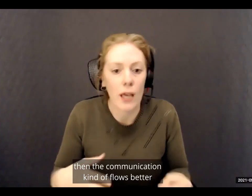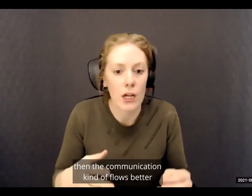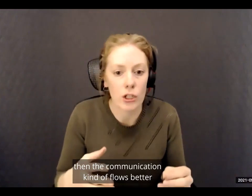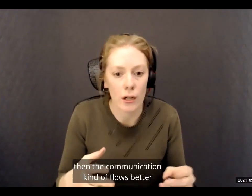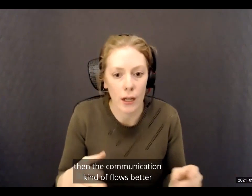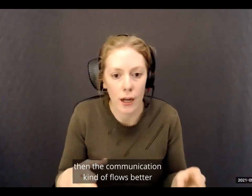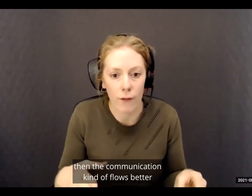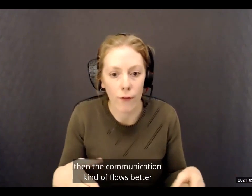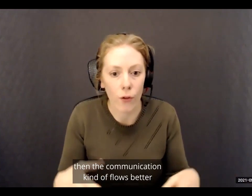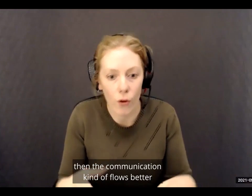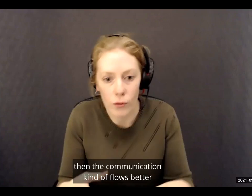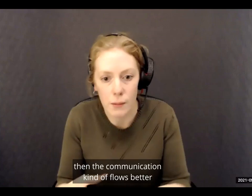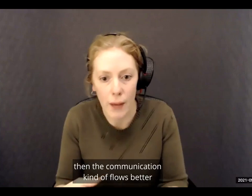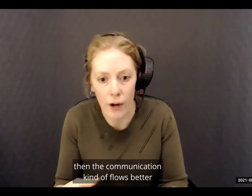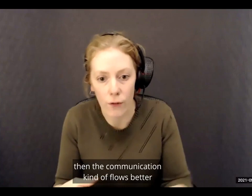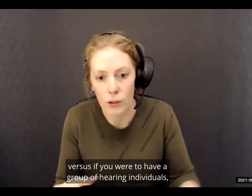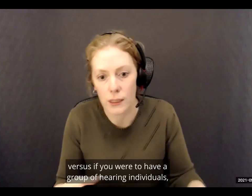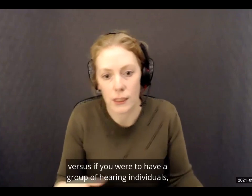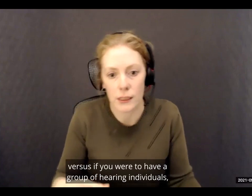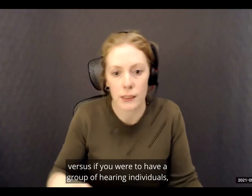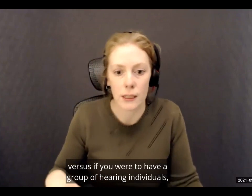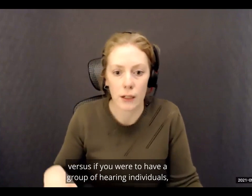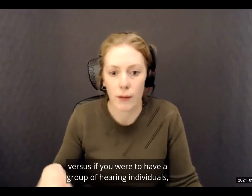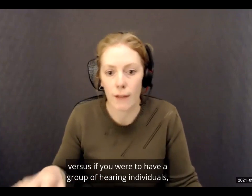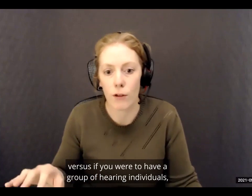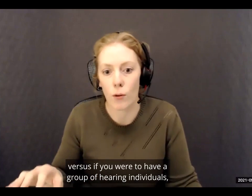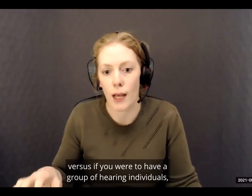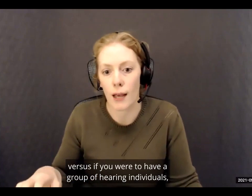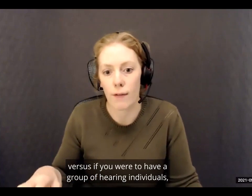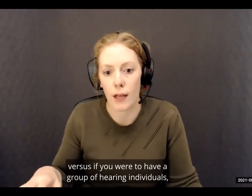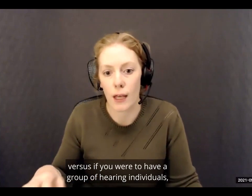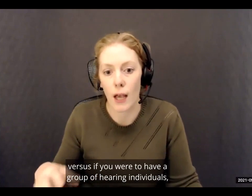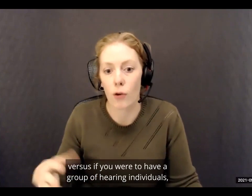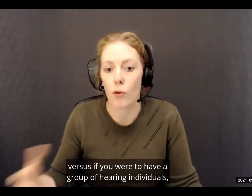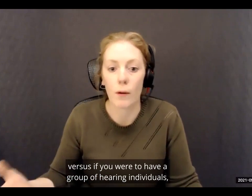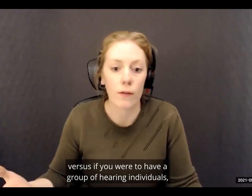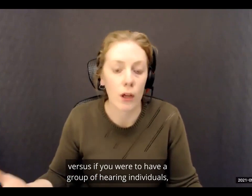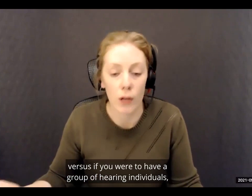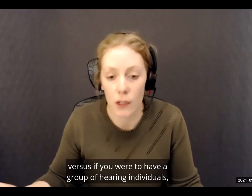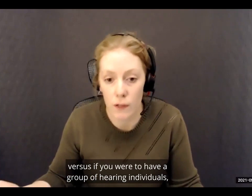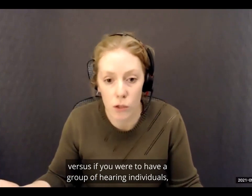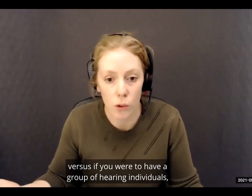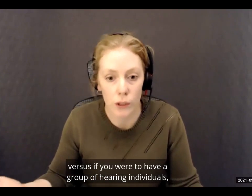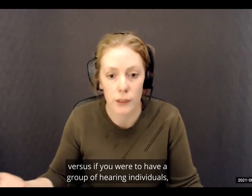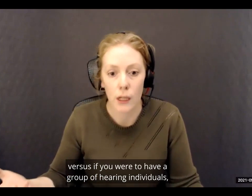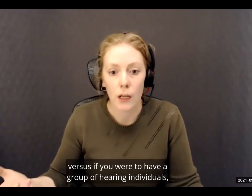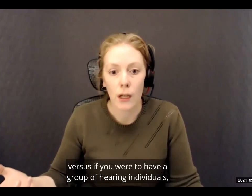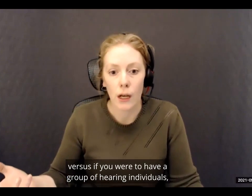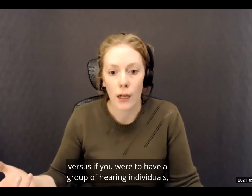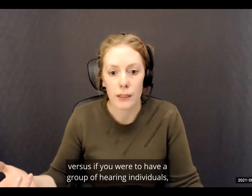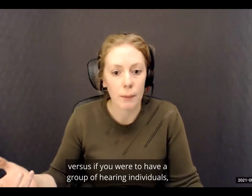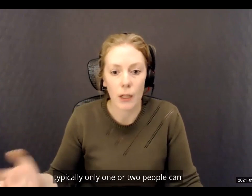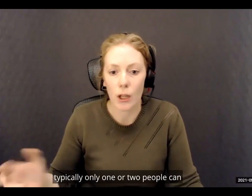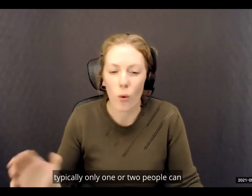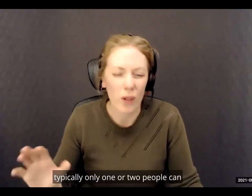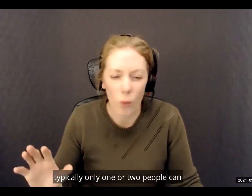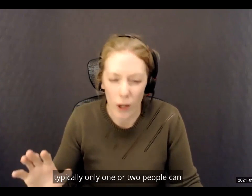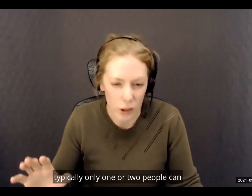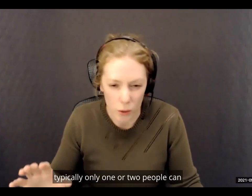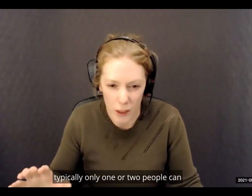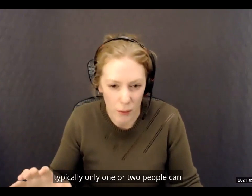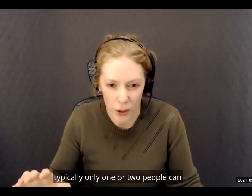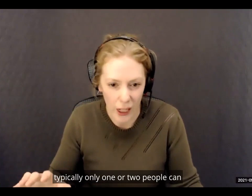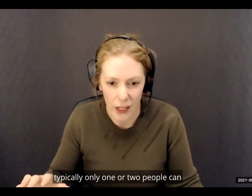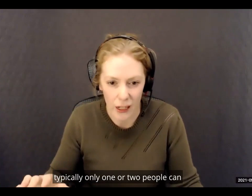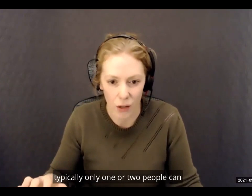then the communication kind of flows better versus, you know, if you were to have a group of hearing individuals, typically only